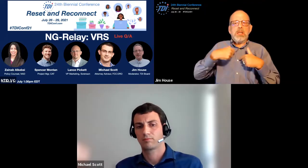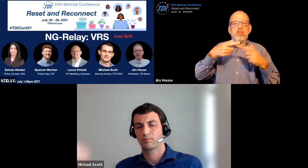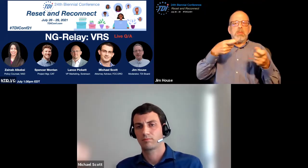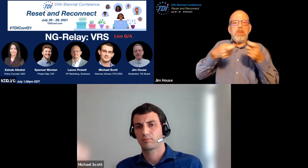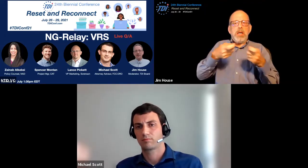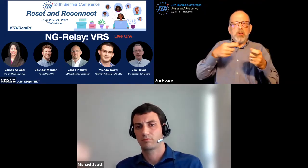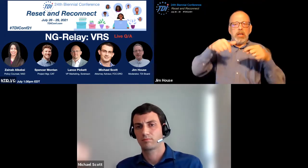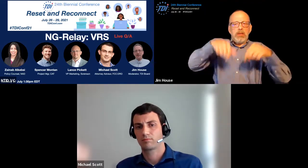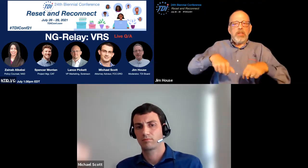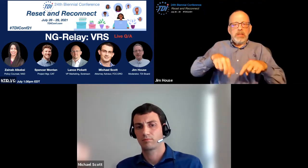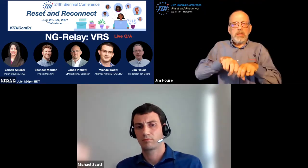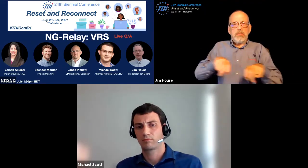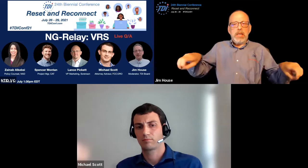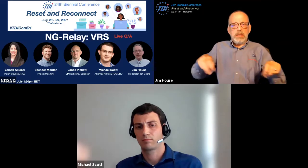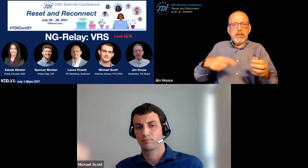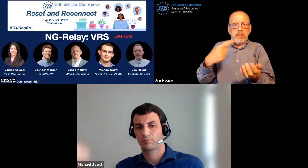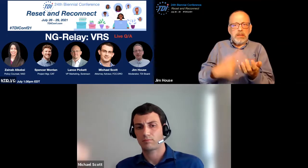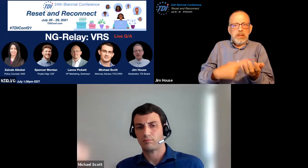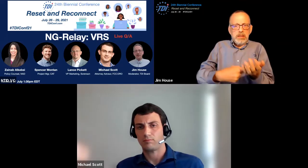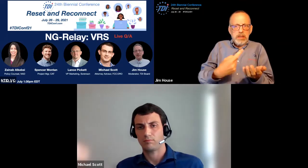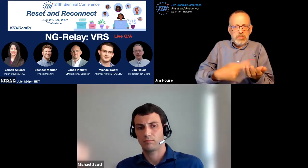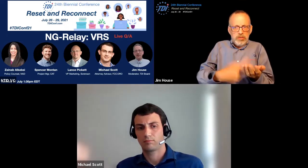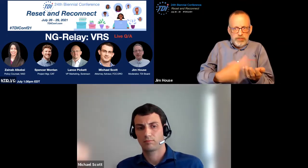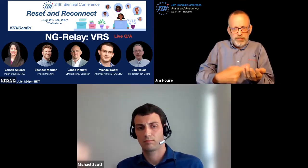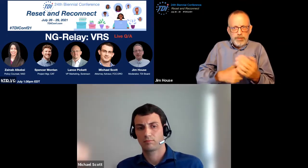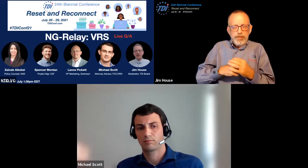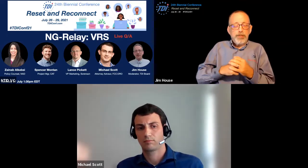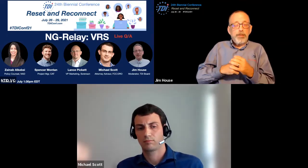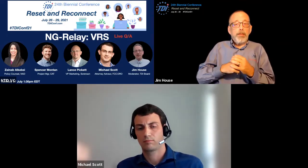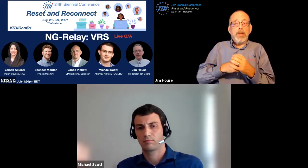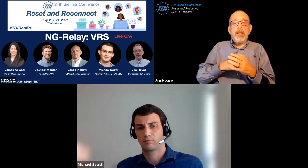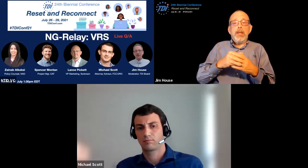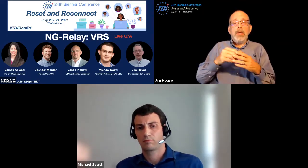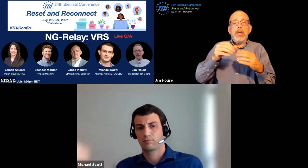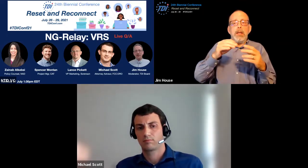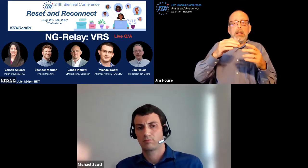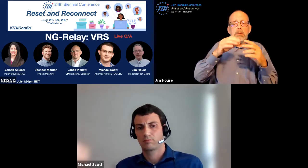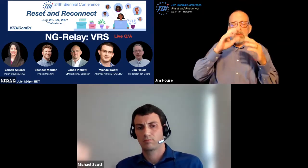And I am the moderator of this panel discussion.